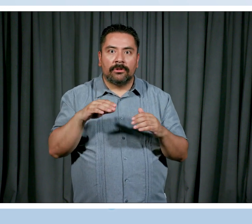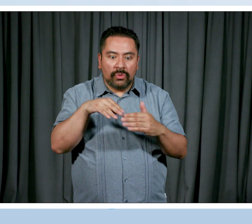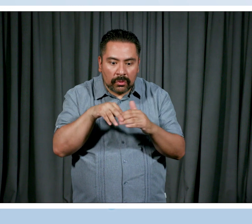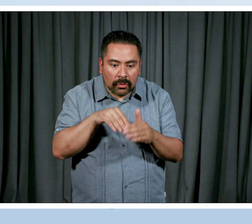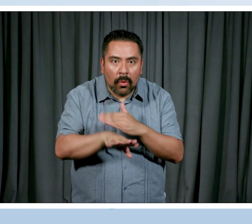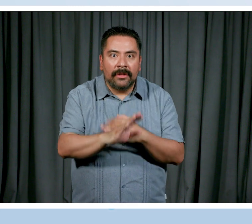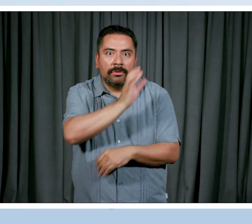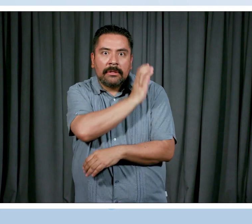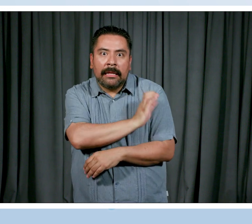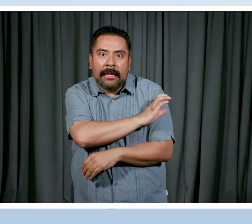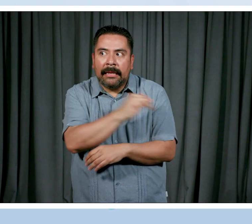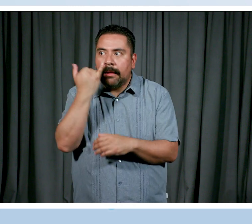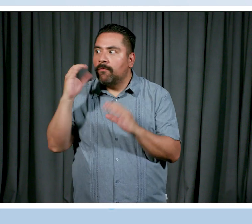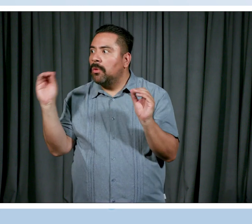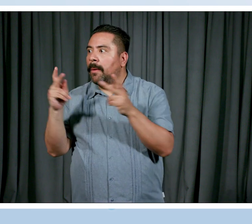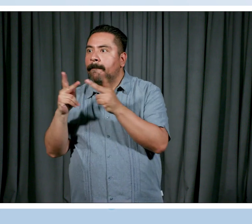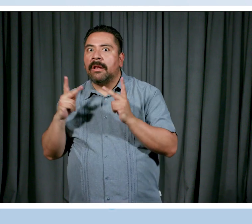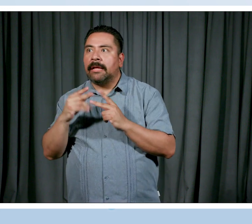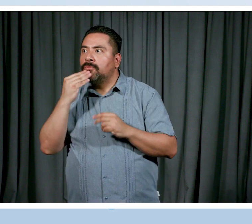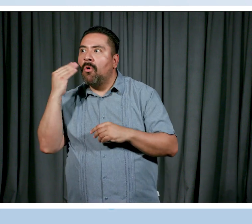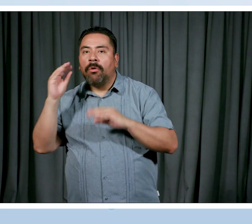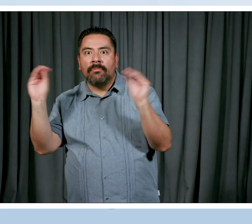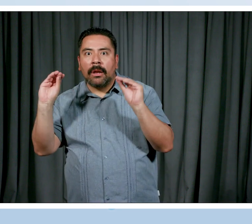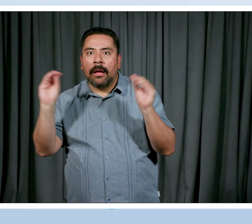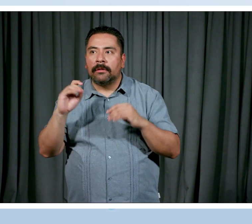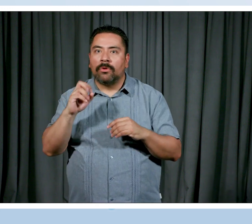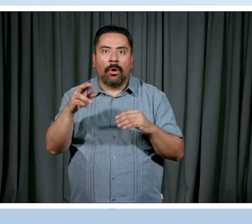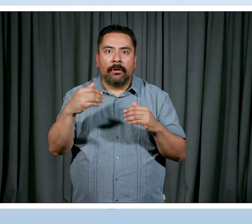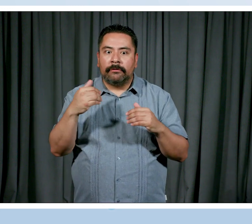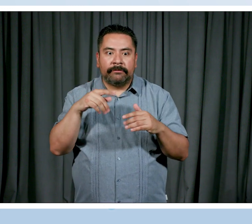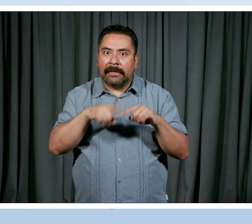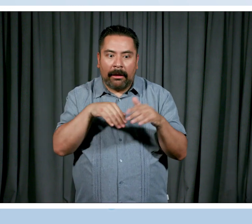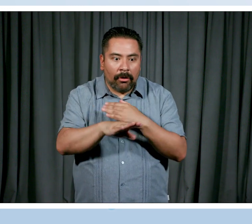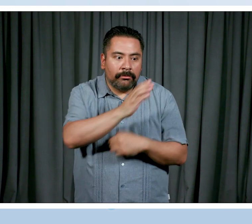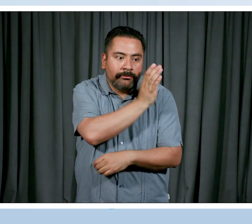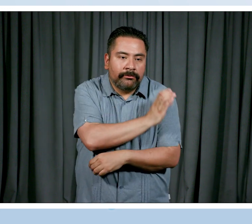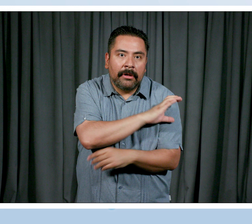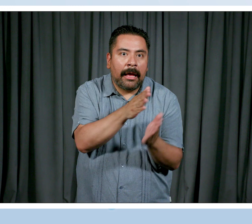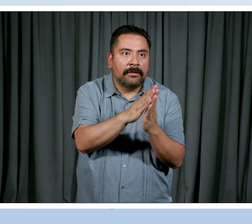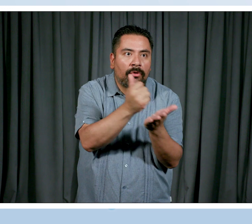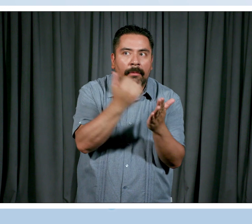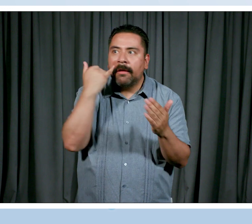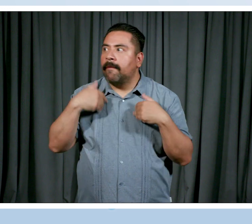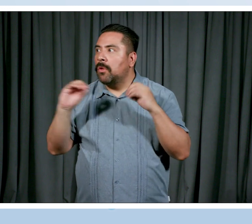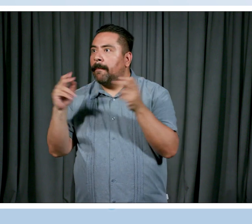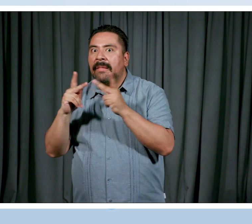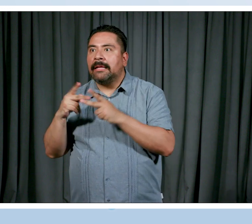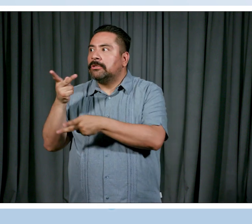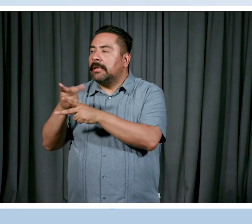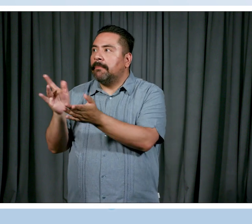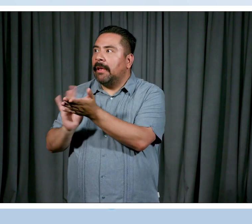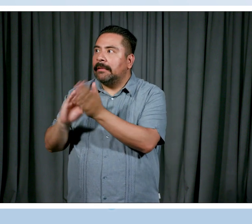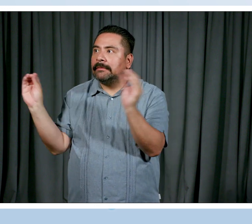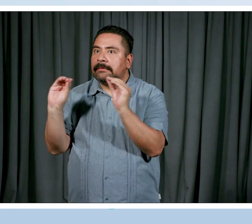clinic when, we don't have a place to go home to or keep our medication or feel safe. I think that we have to remember that housing